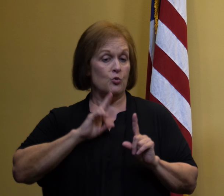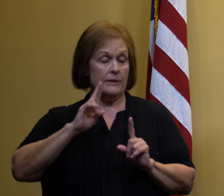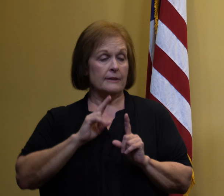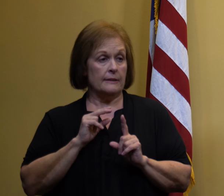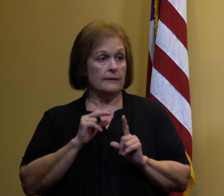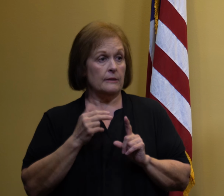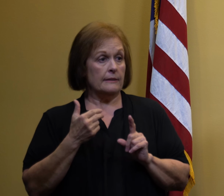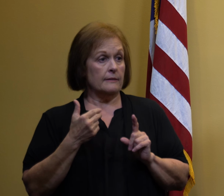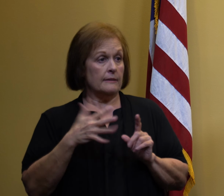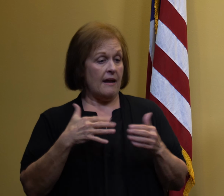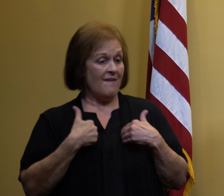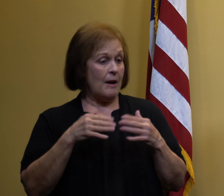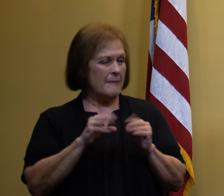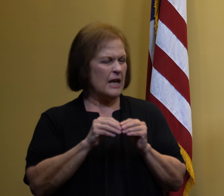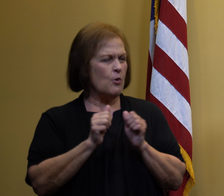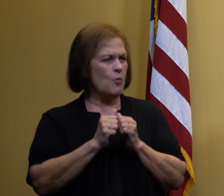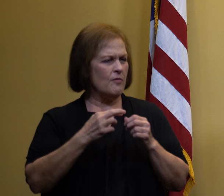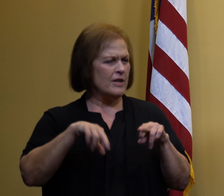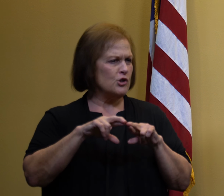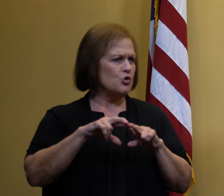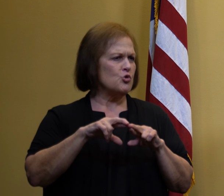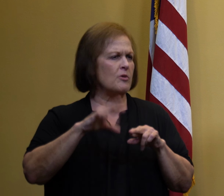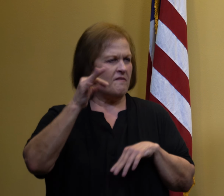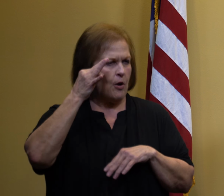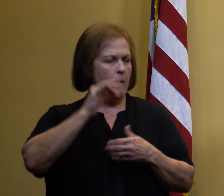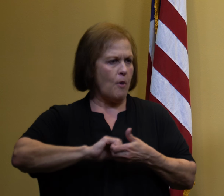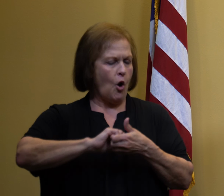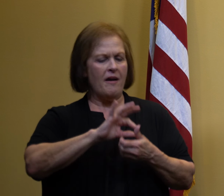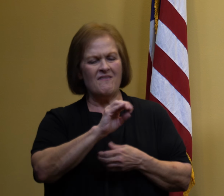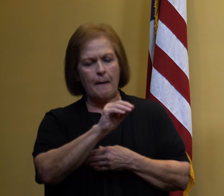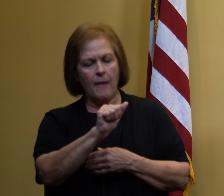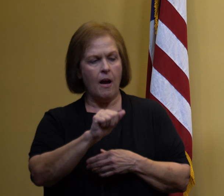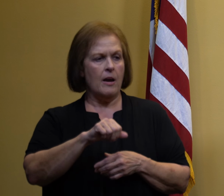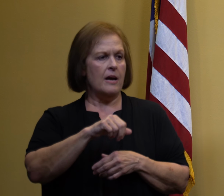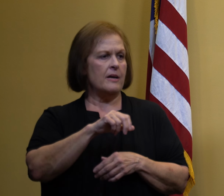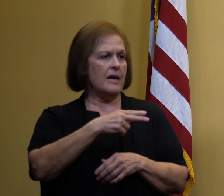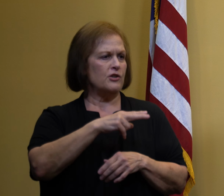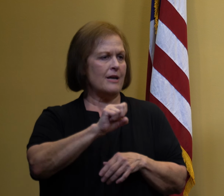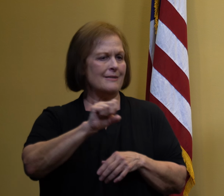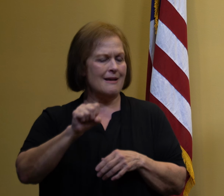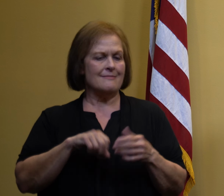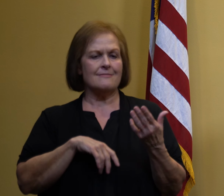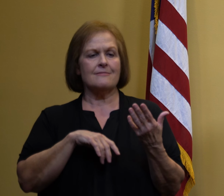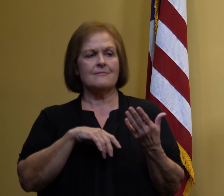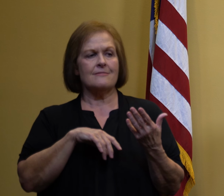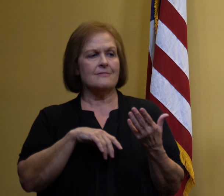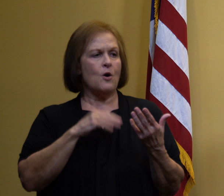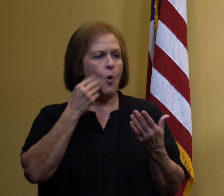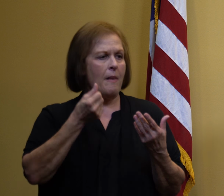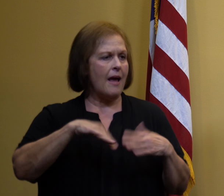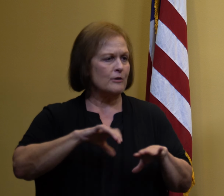our meeting with our federal regional partners, FEMA, HHS, and the like,